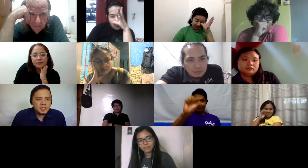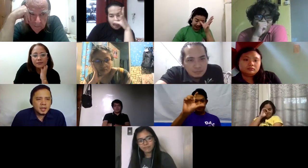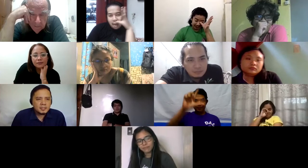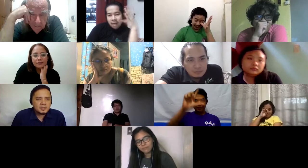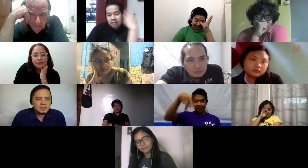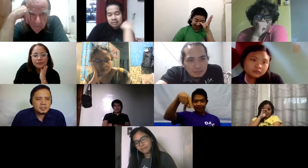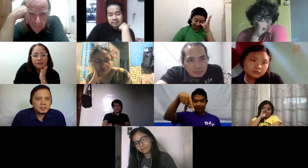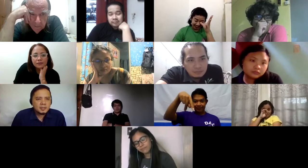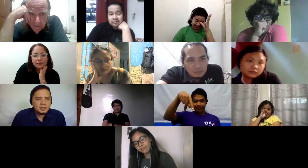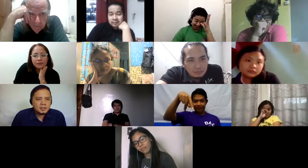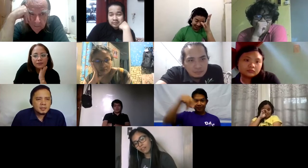signs,